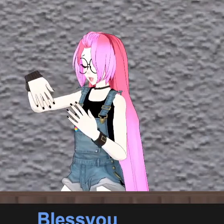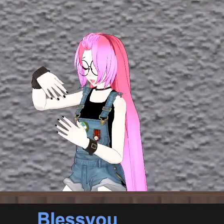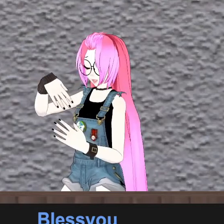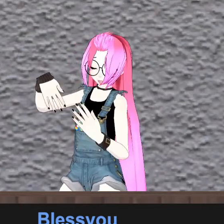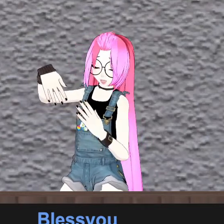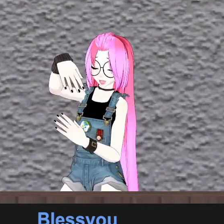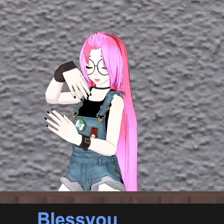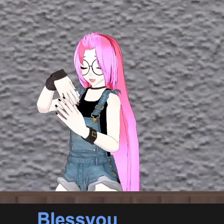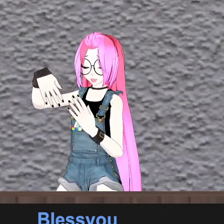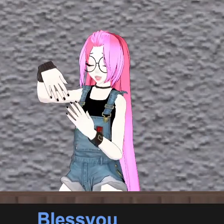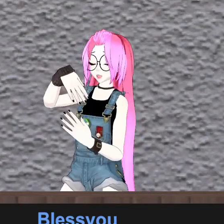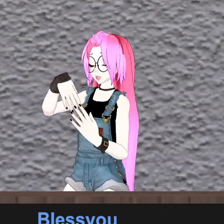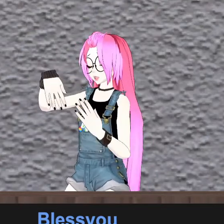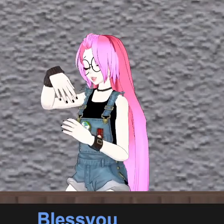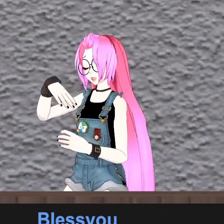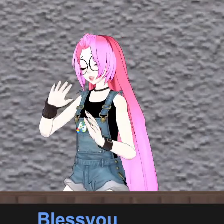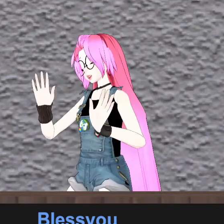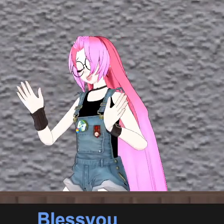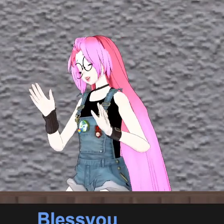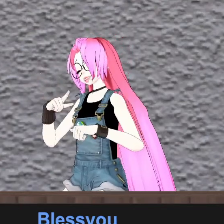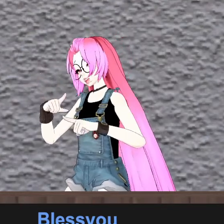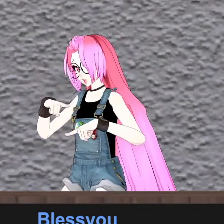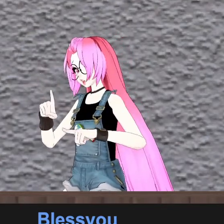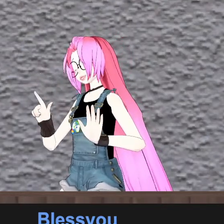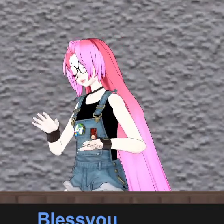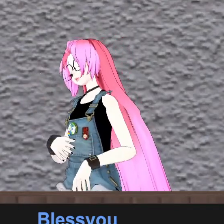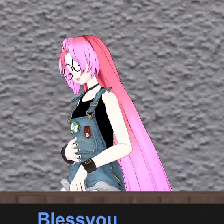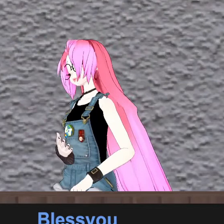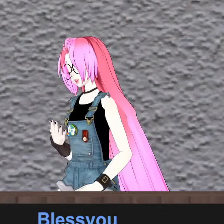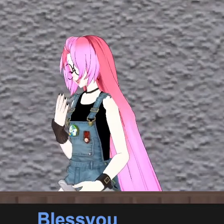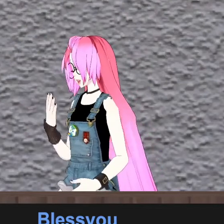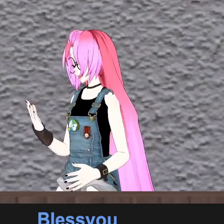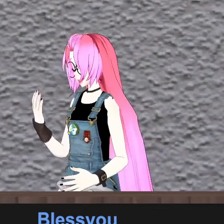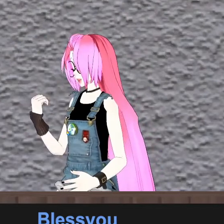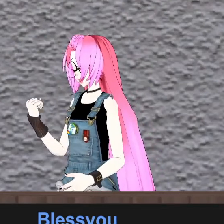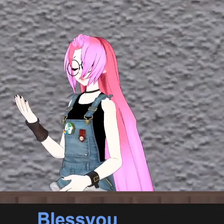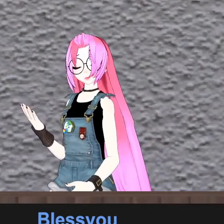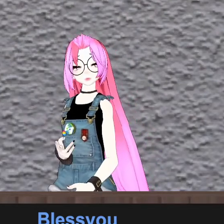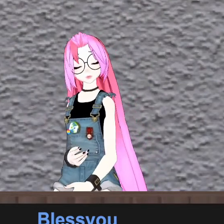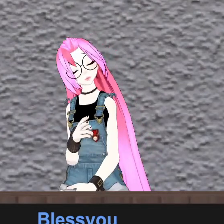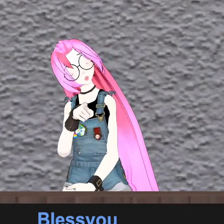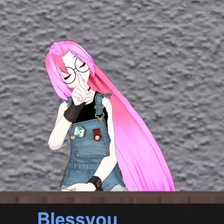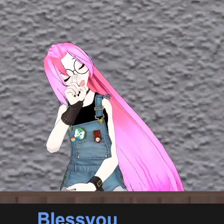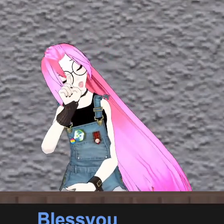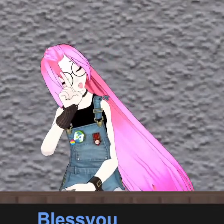And it's just kind of like you're mixing between each other. But yeah, it doesn't matter how many people. That was a good question though. Thank you. Do you have a question